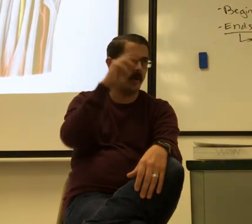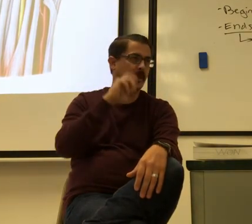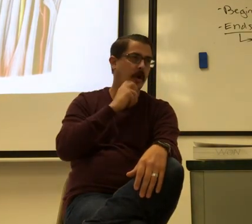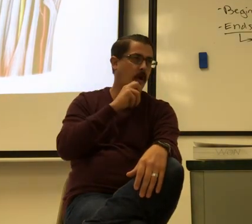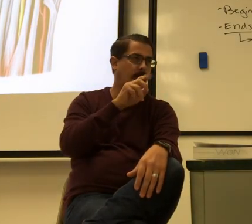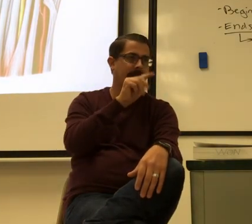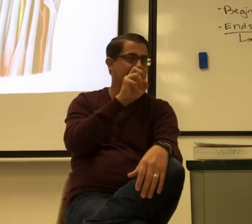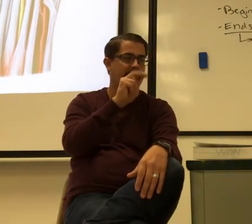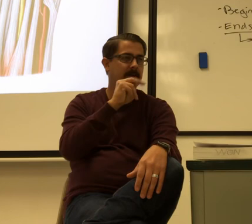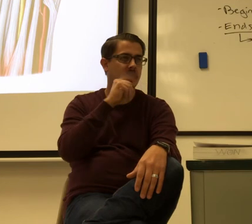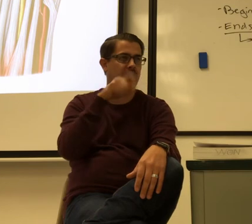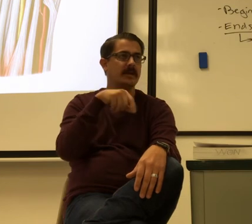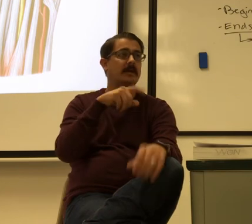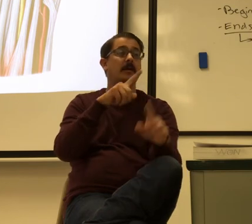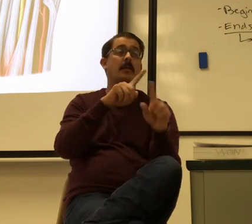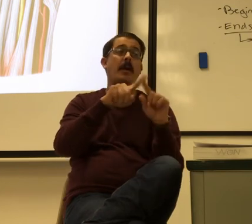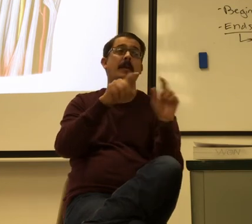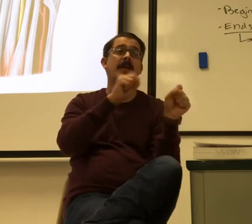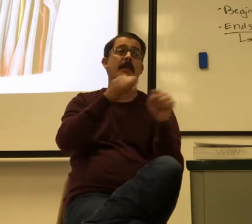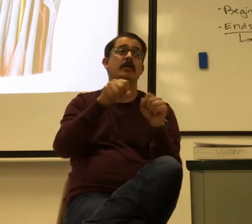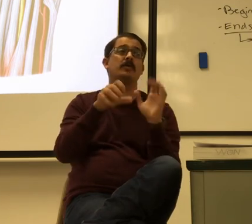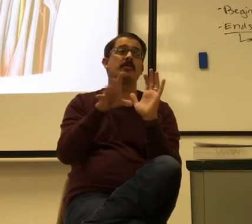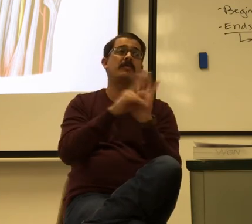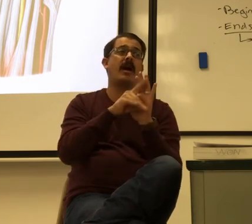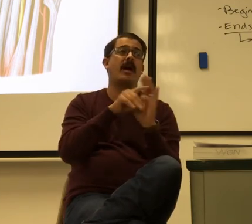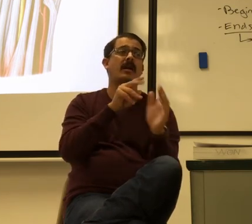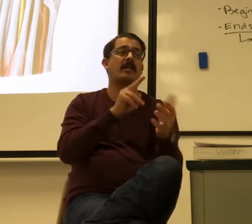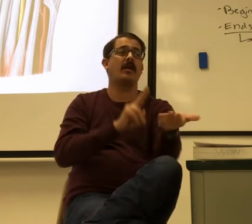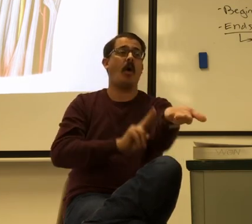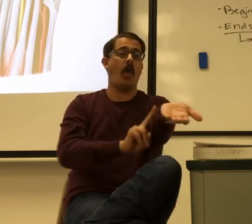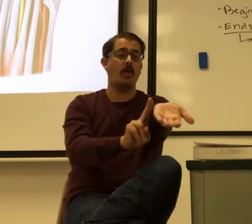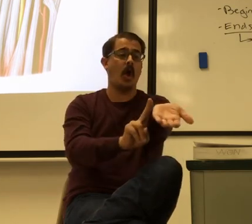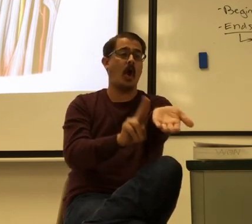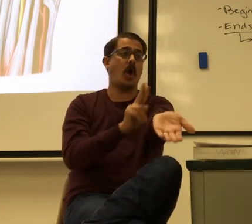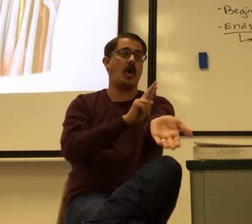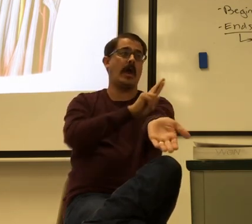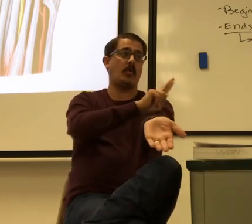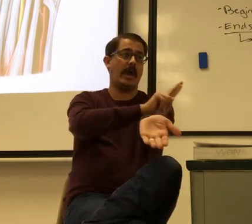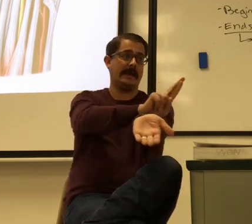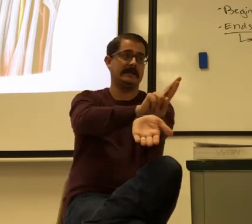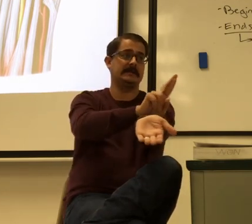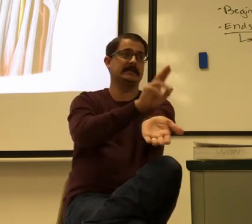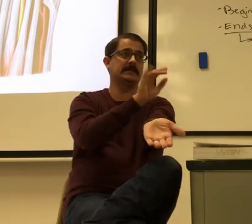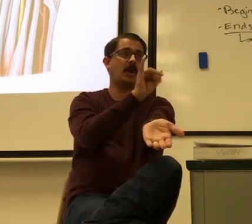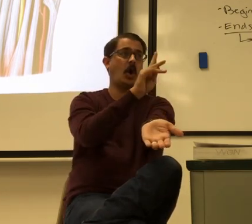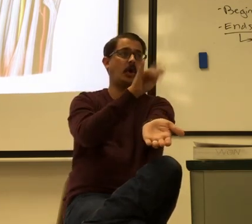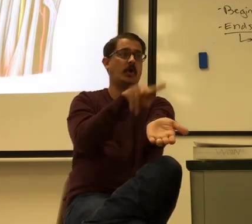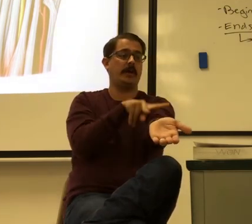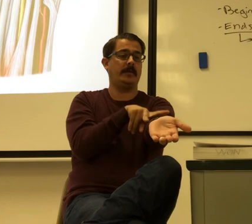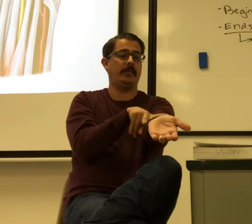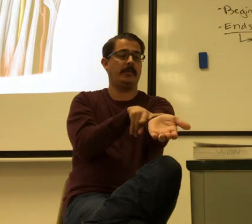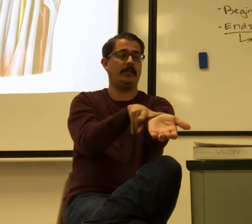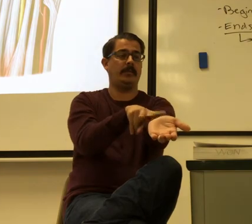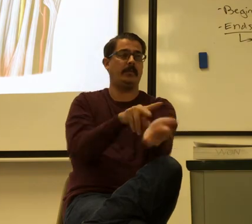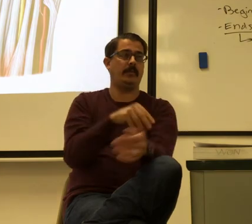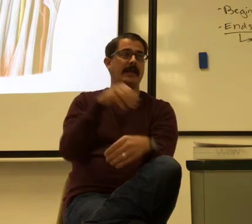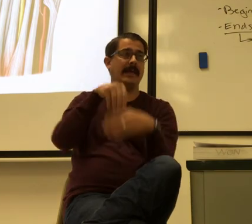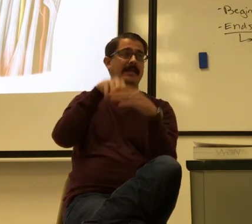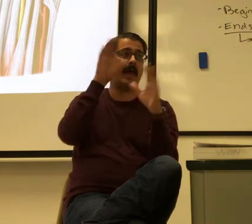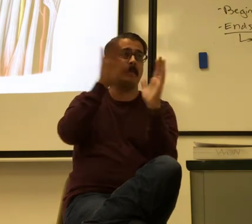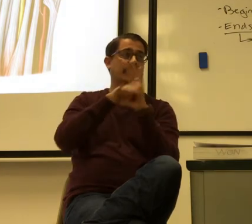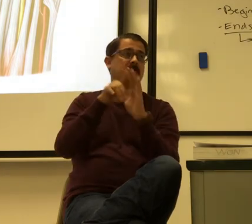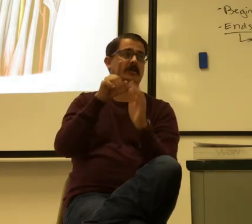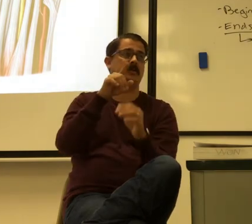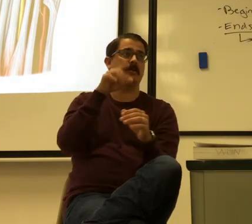tendons for that matter, but be able to find the ulnar and radial arteries in that picture or on